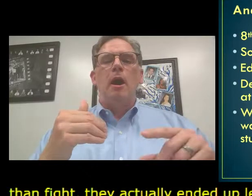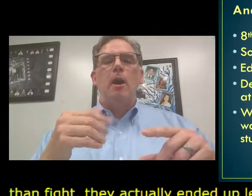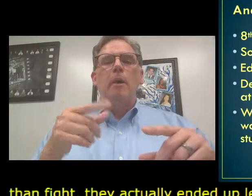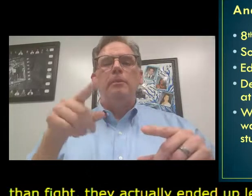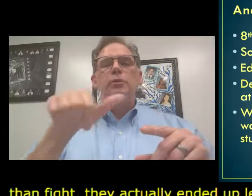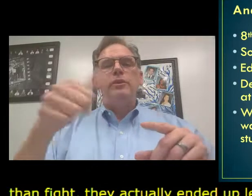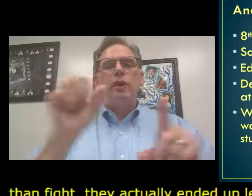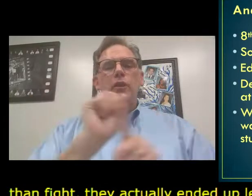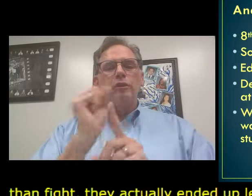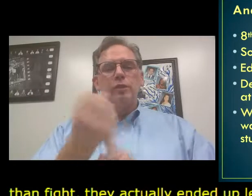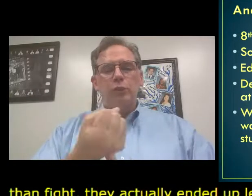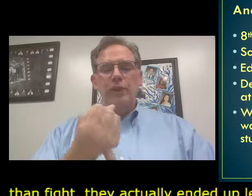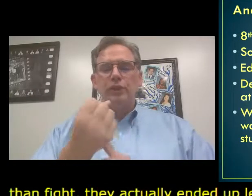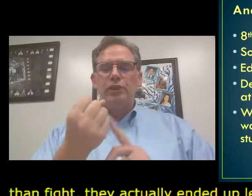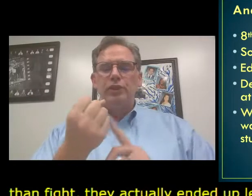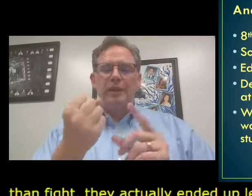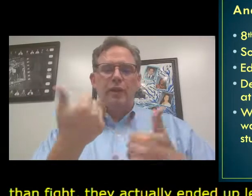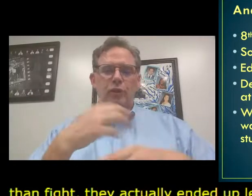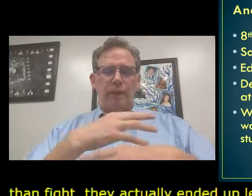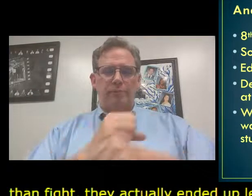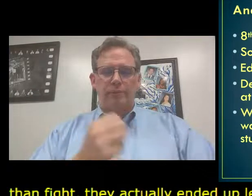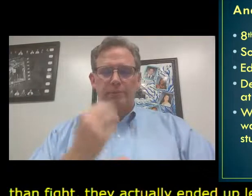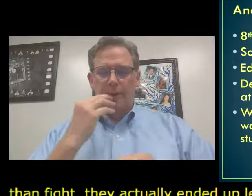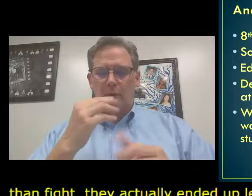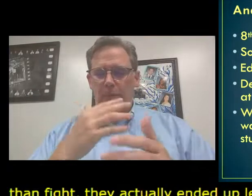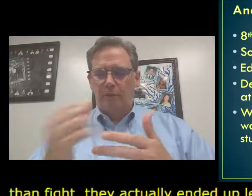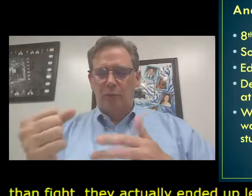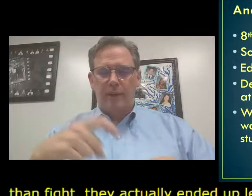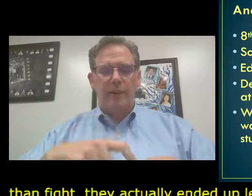There's another situation.